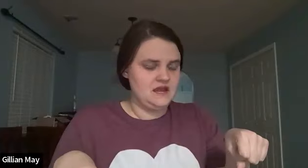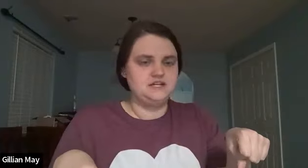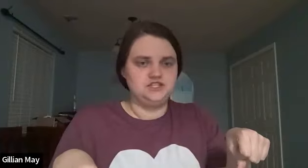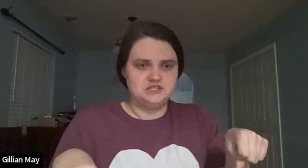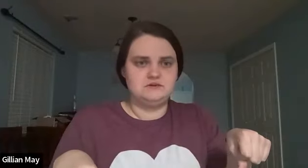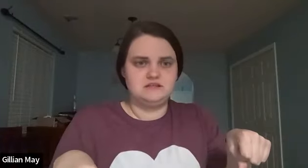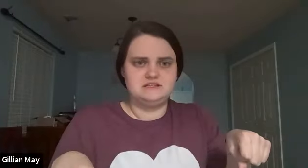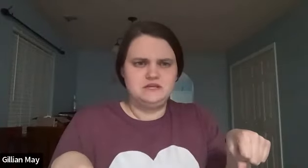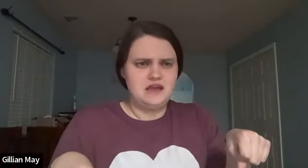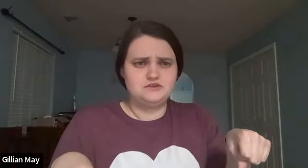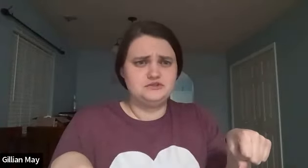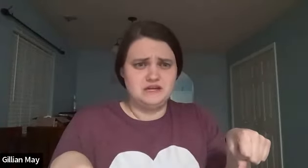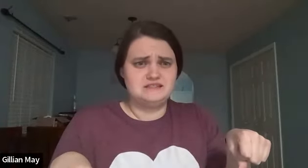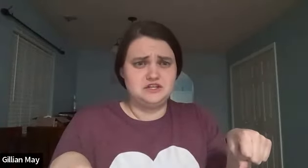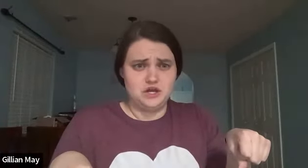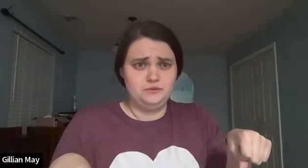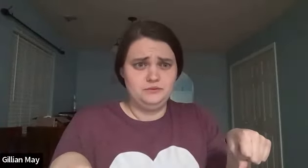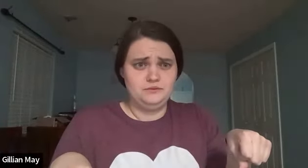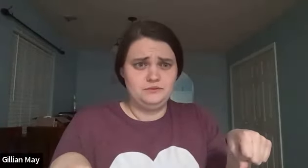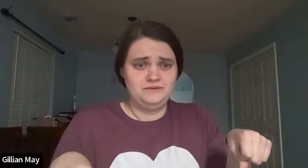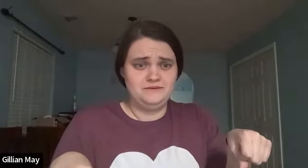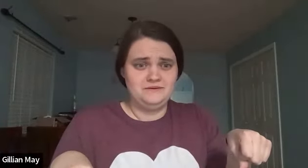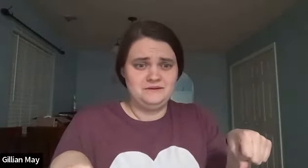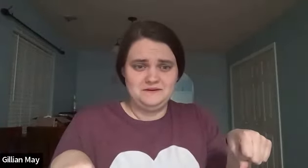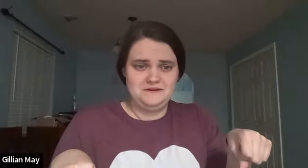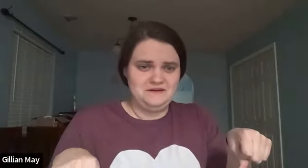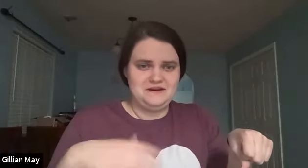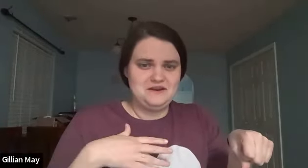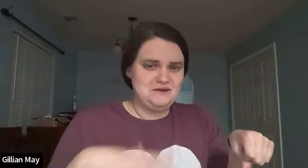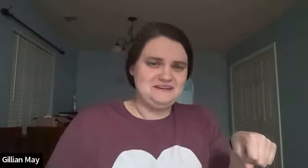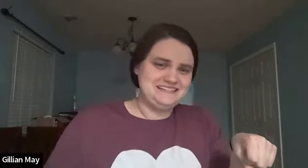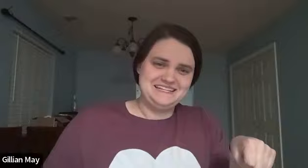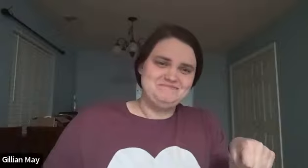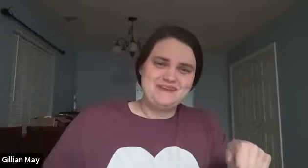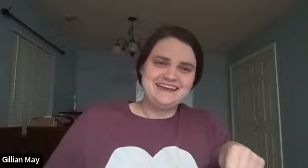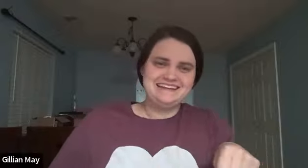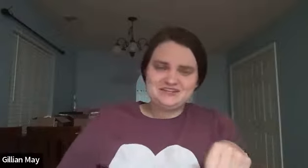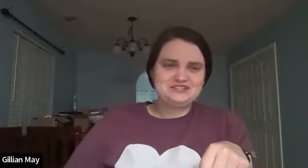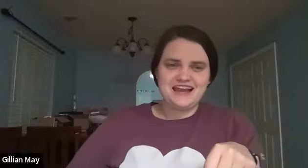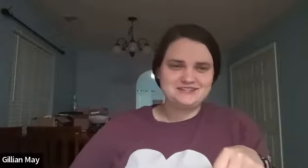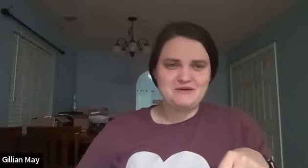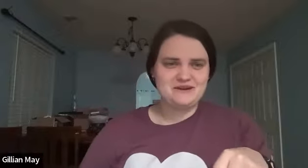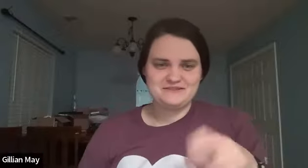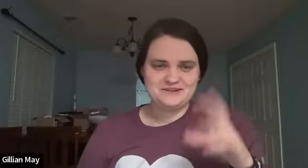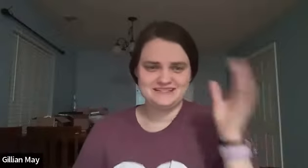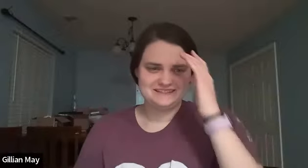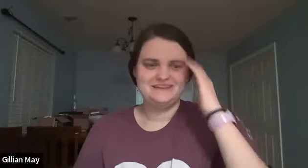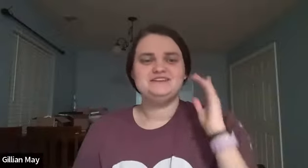I just realized, did we ever do yes and no? No, we didn't. Man, usually I do that one in the first list.